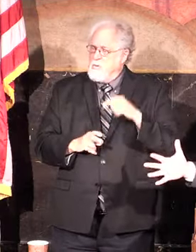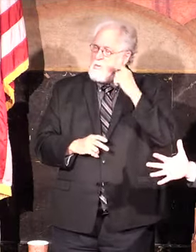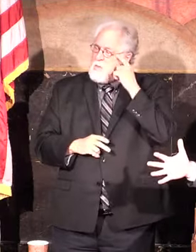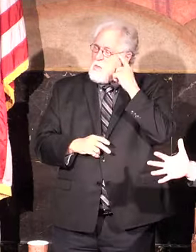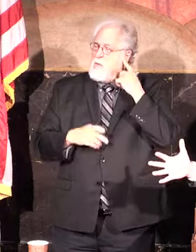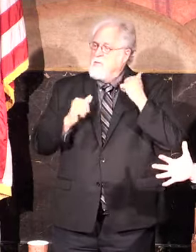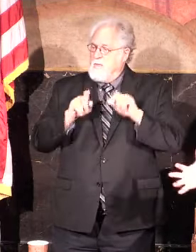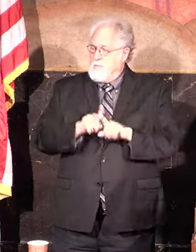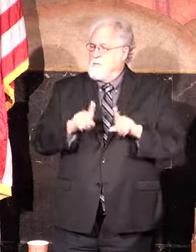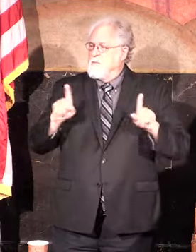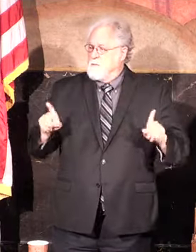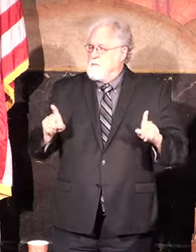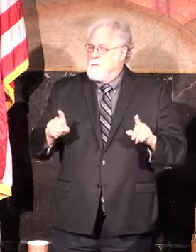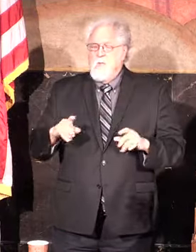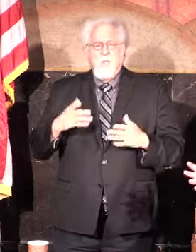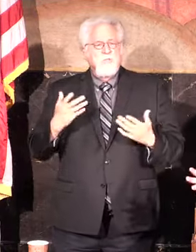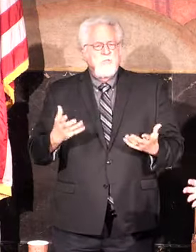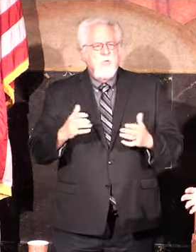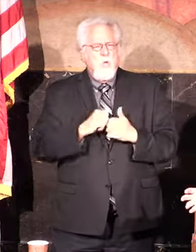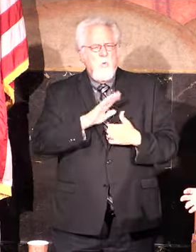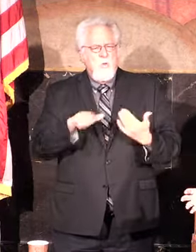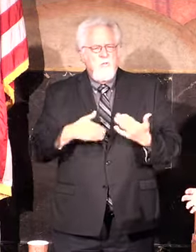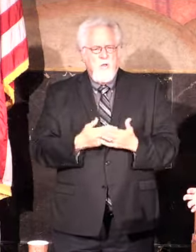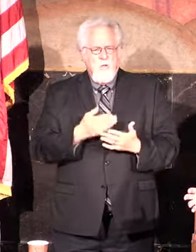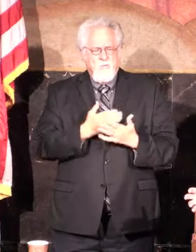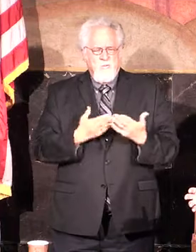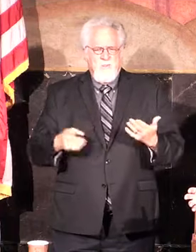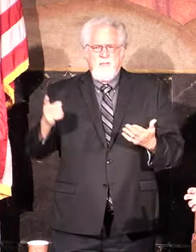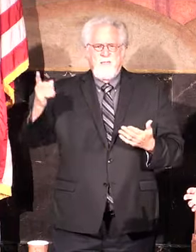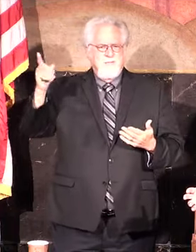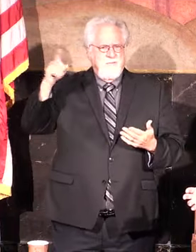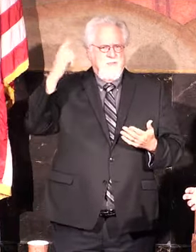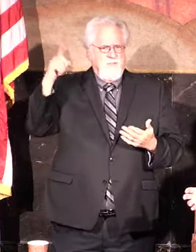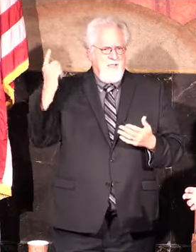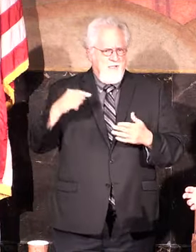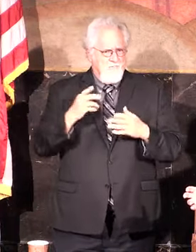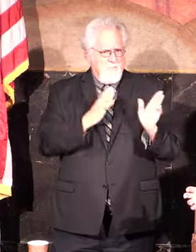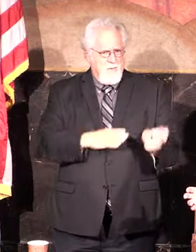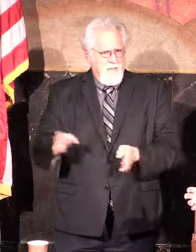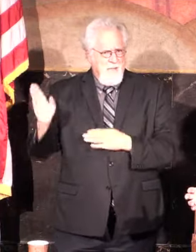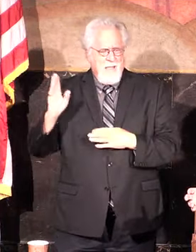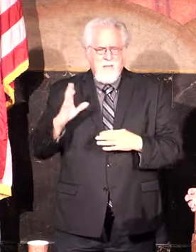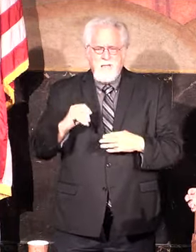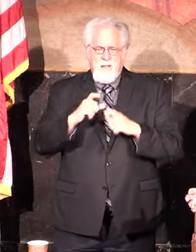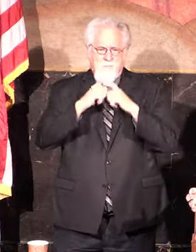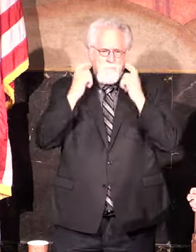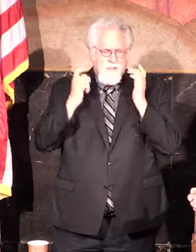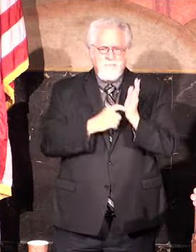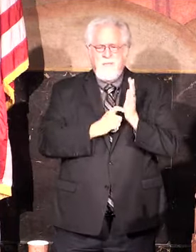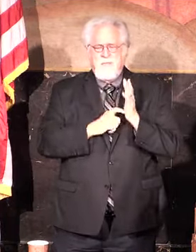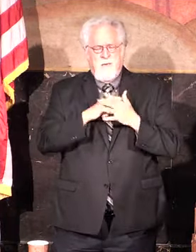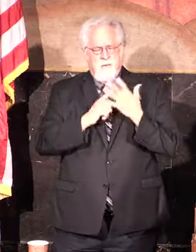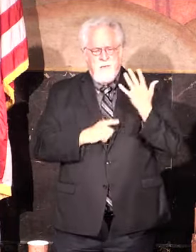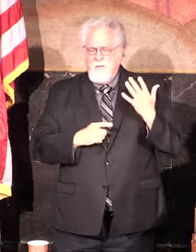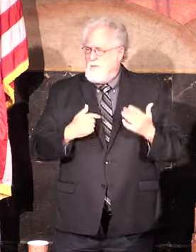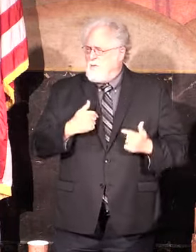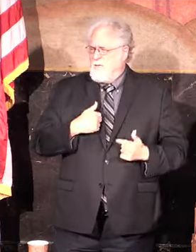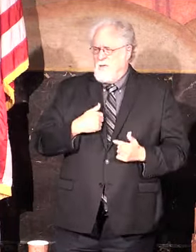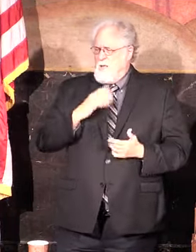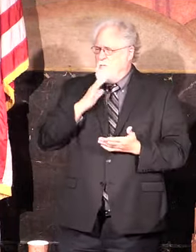they can space. You know, so with all of the things that they have planned to do, and with the mask mandate and so forth, I just